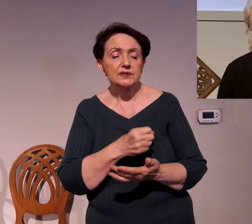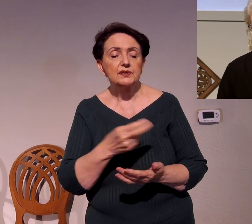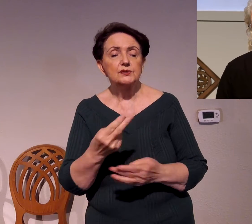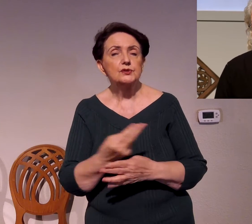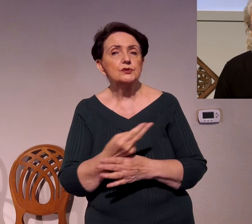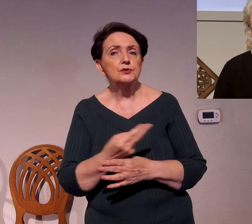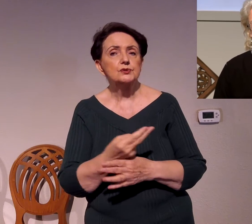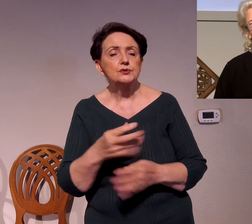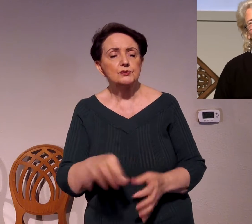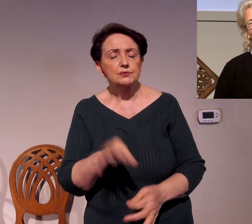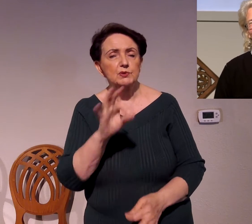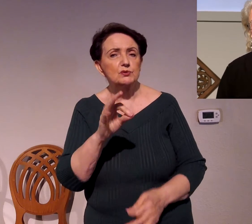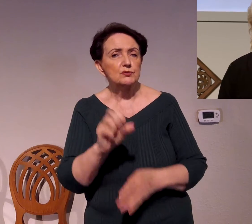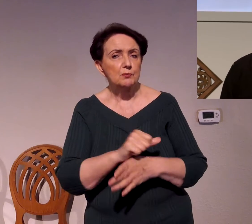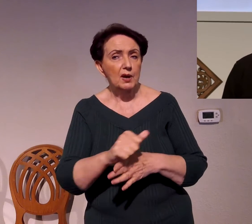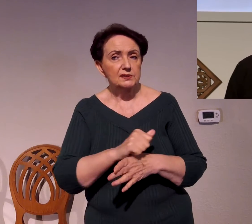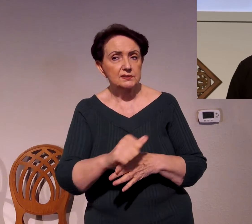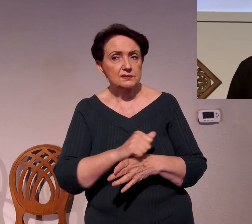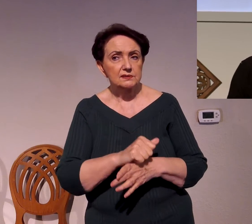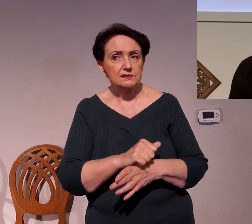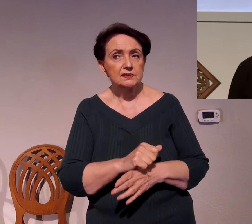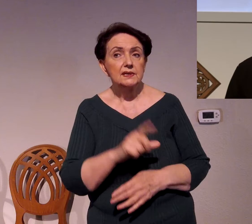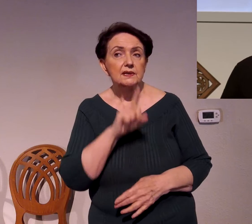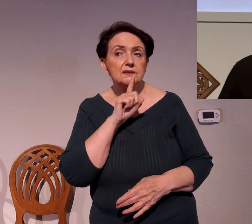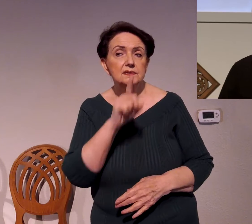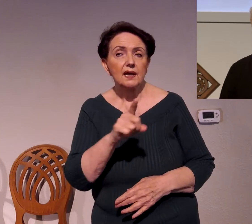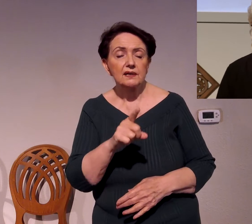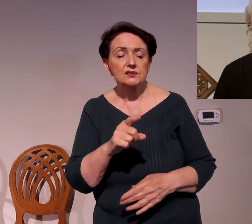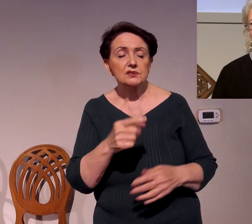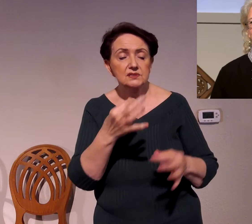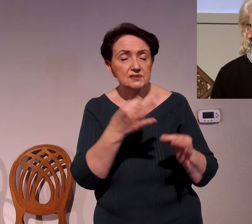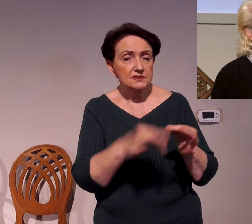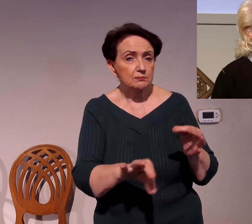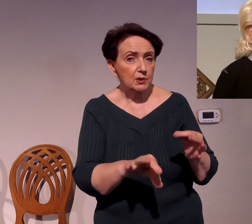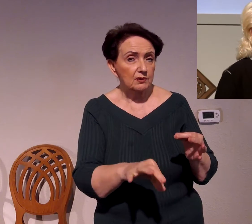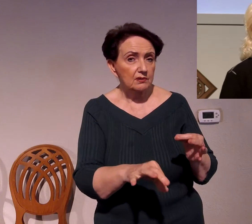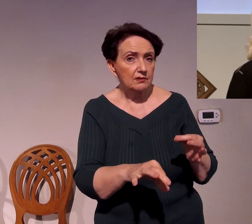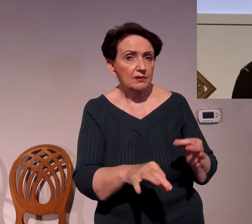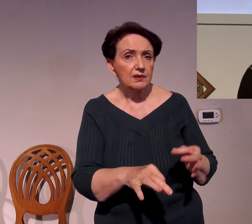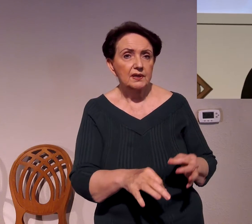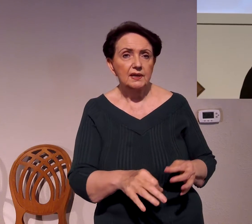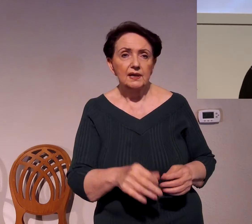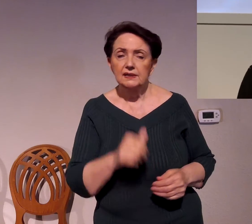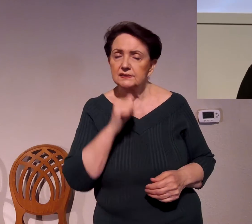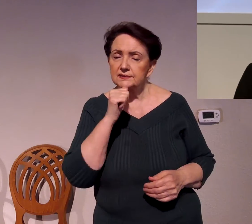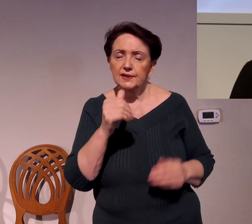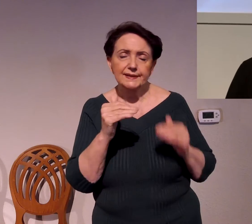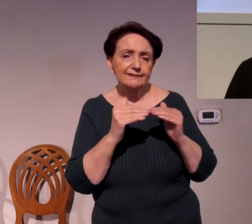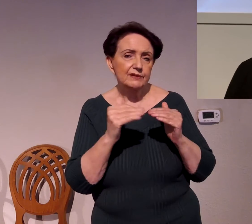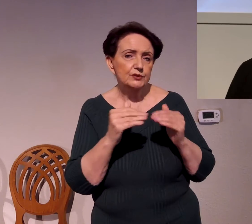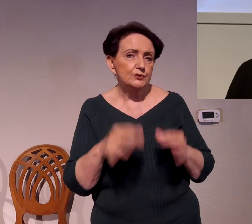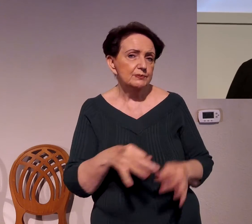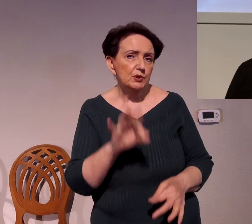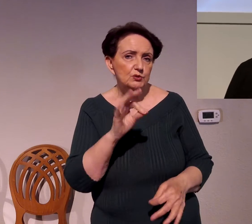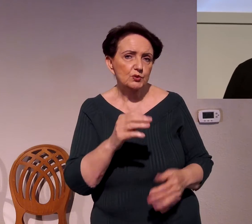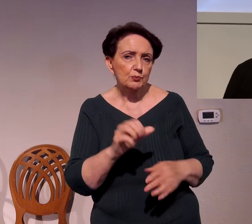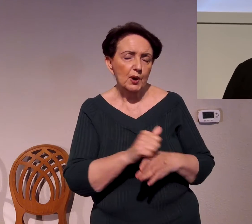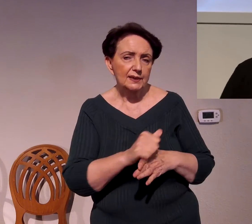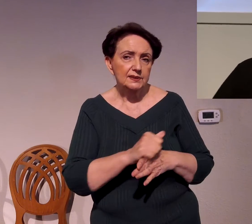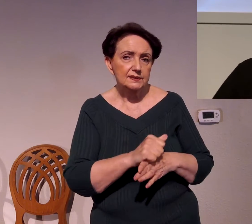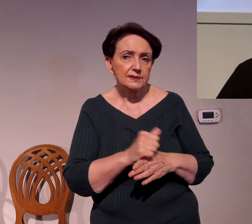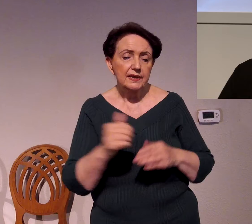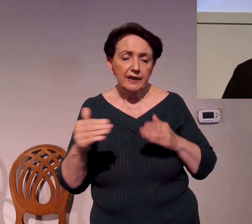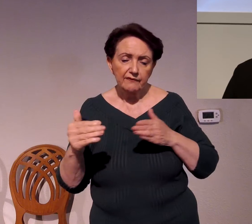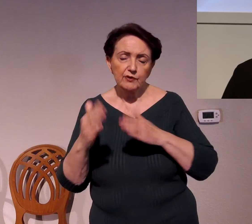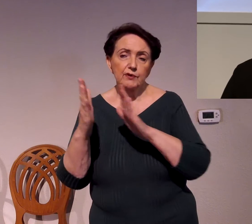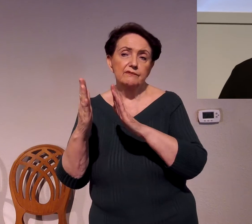bear. Actually, it's actually even much simpler than that. It's not even our spiritual practice. When we're confronted with